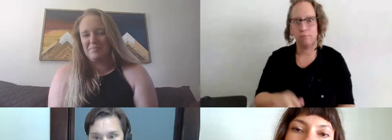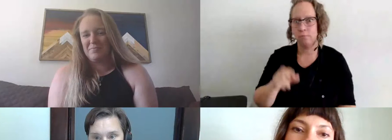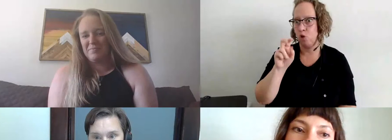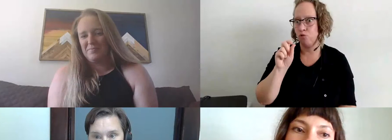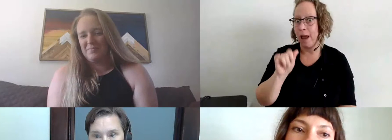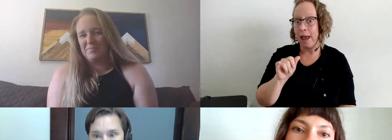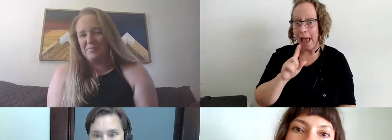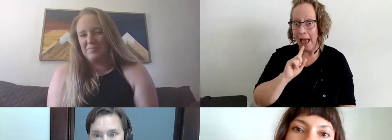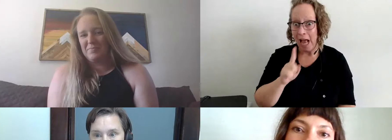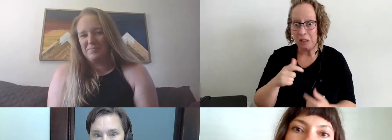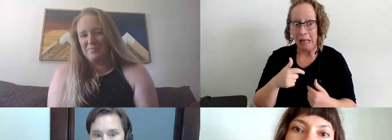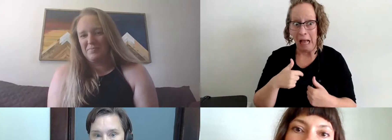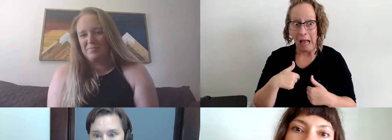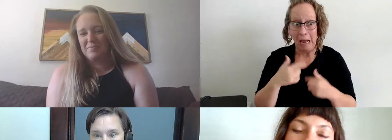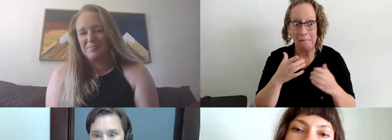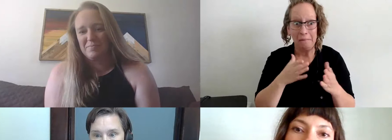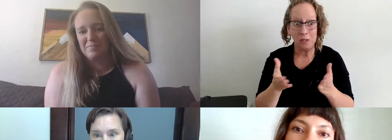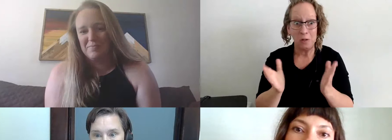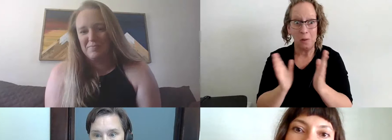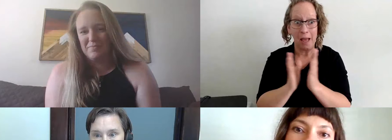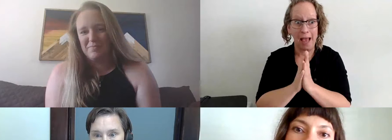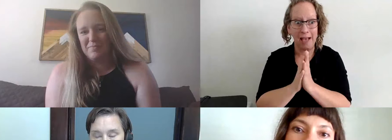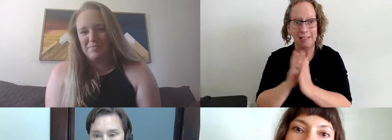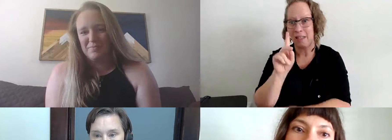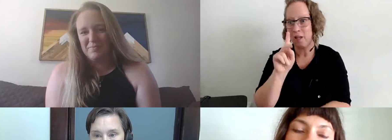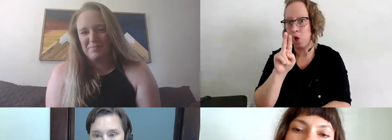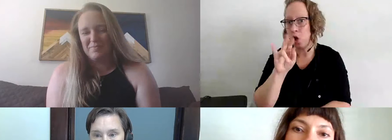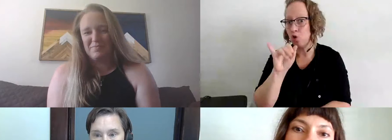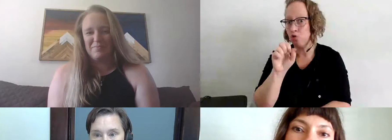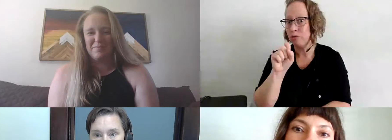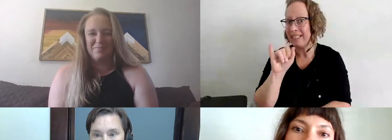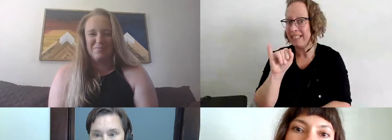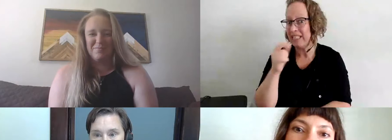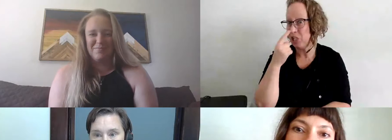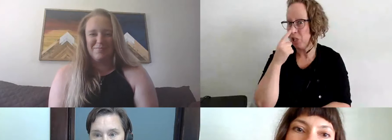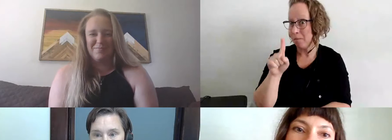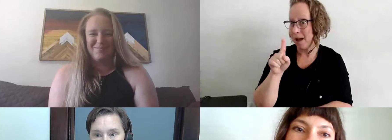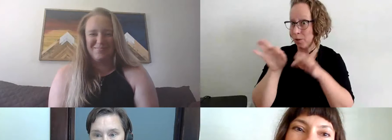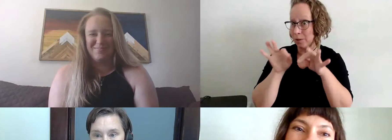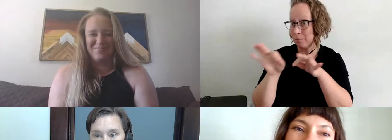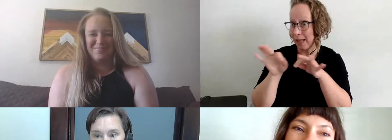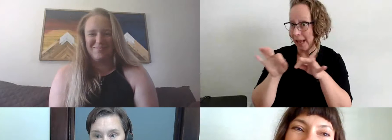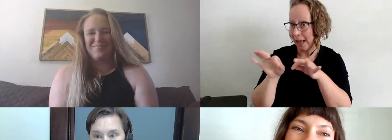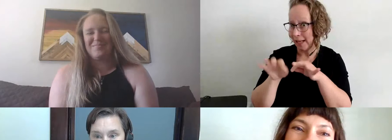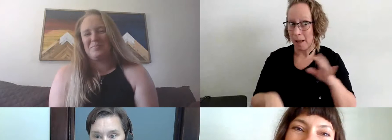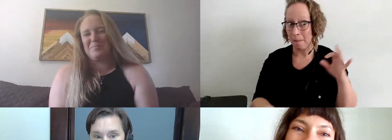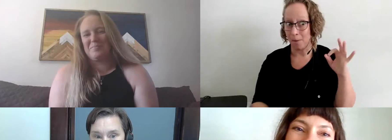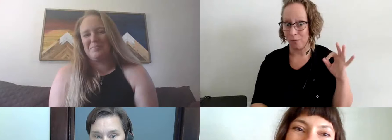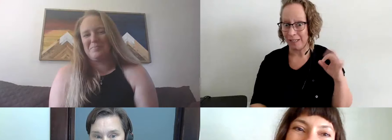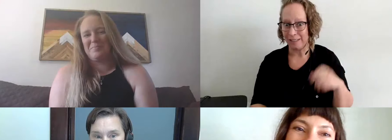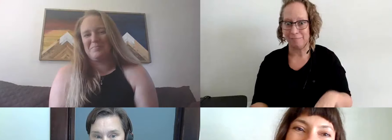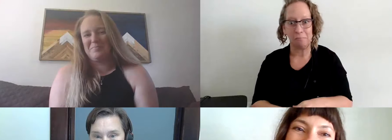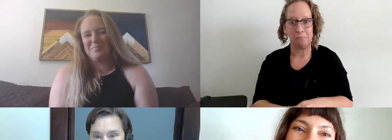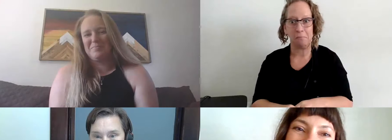Actually, I'm going to ask Christy if she wouldn't mind jumping in on this one. Perfect.